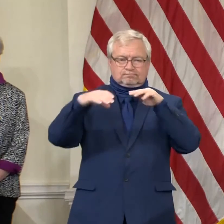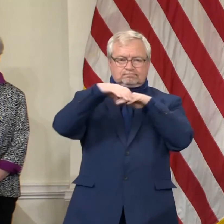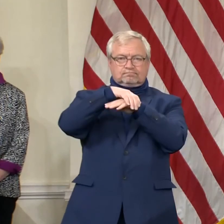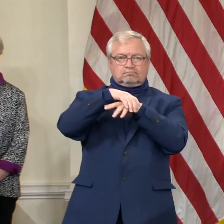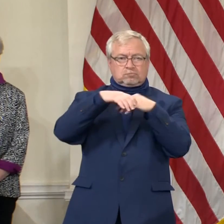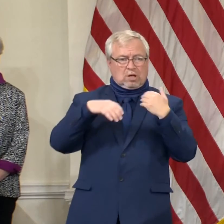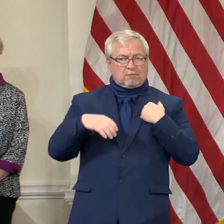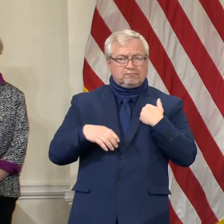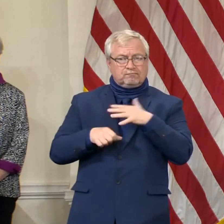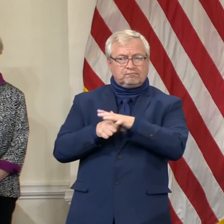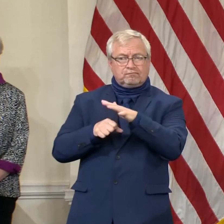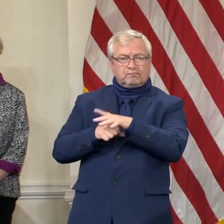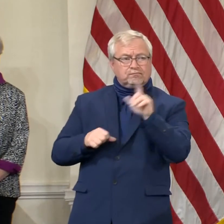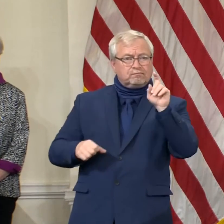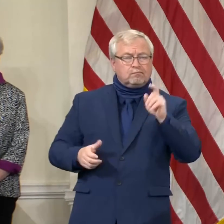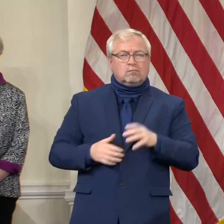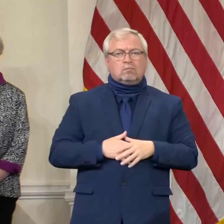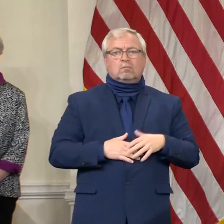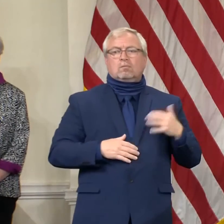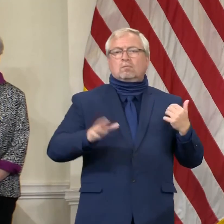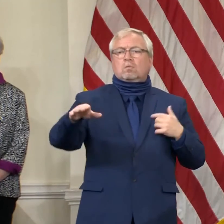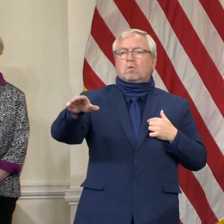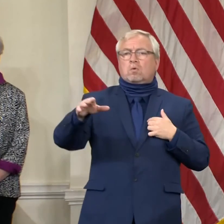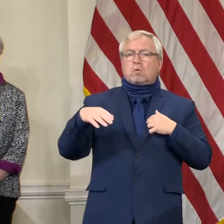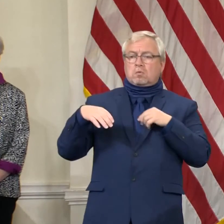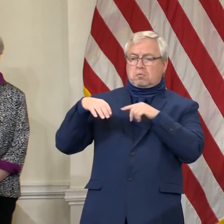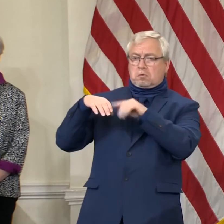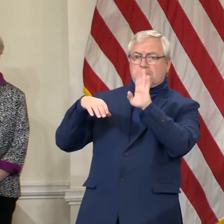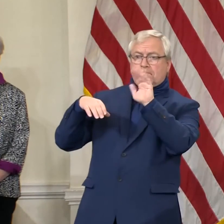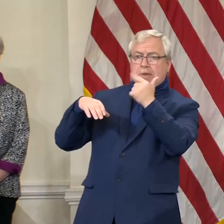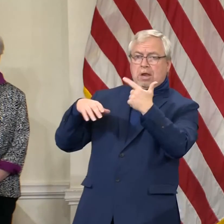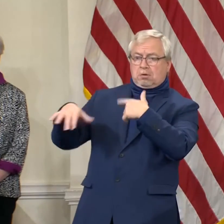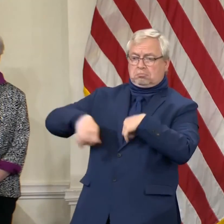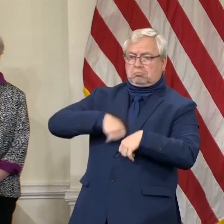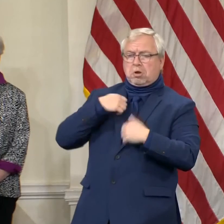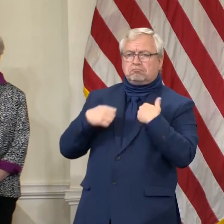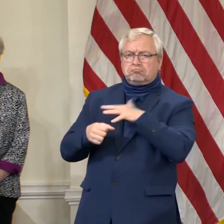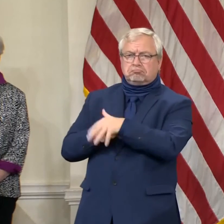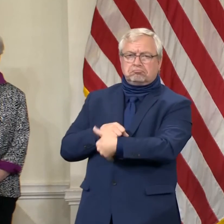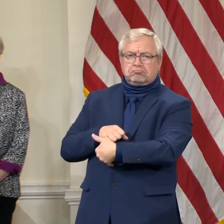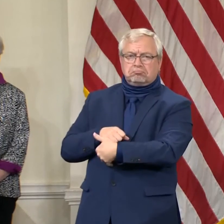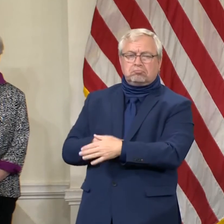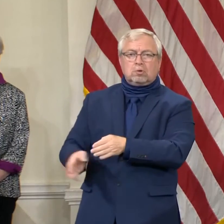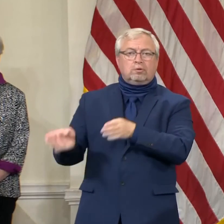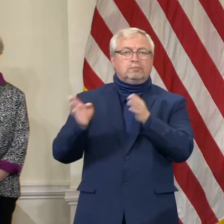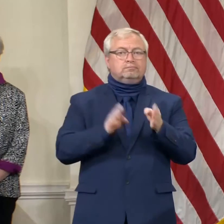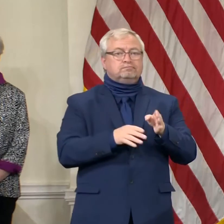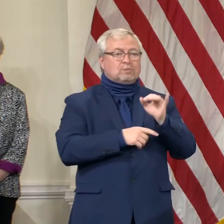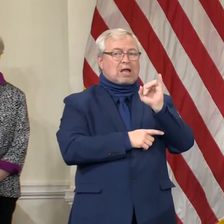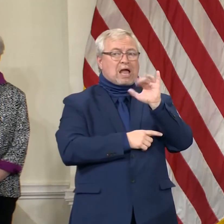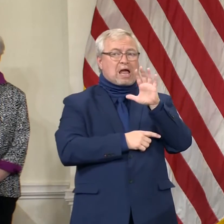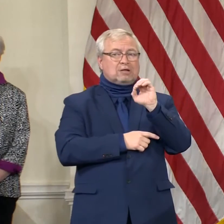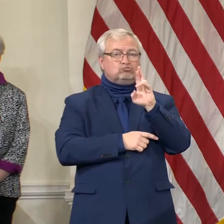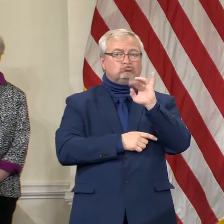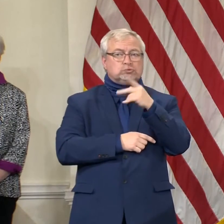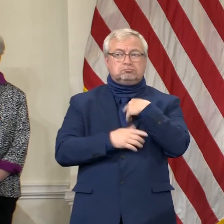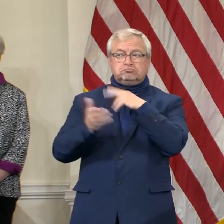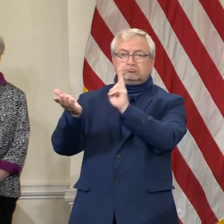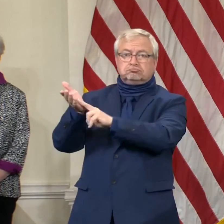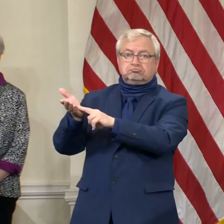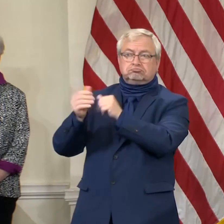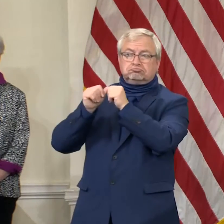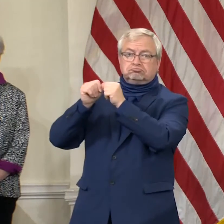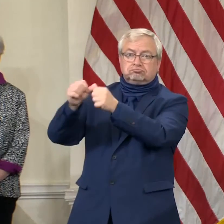very long. I mean, I was hoping we wouldn't need it at all, but it is being utilized. I don't know how long the lease is going to be needed. Follow up on